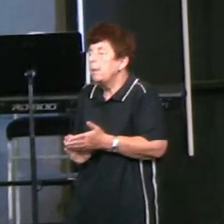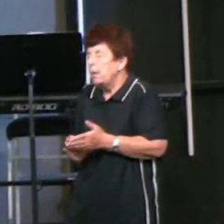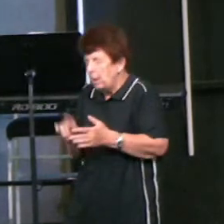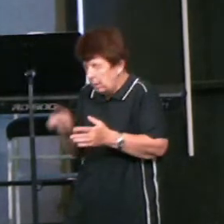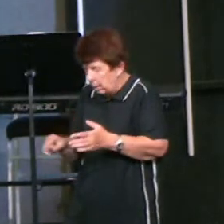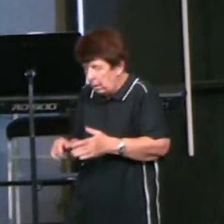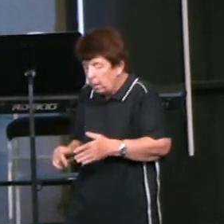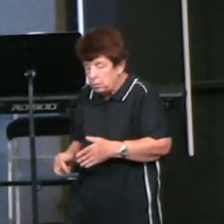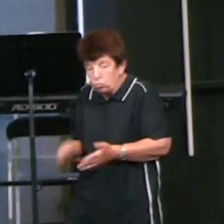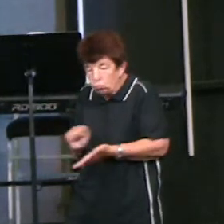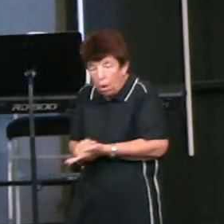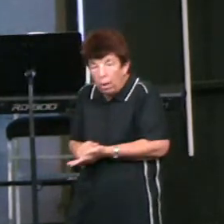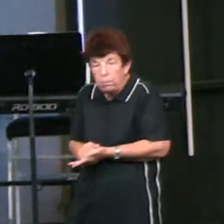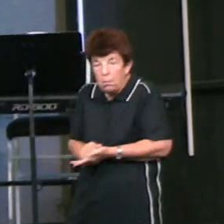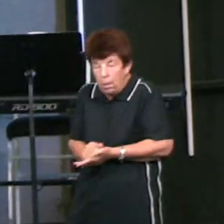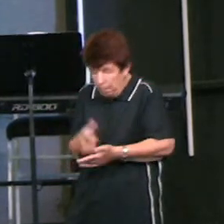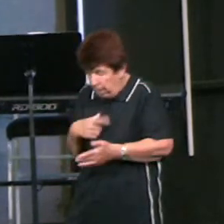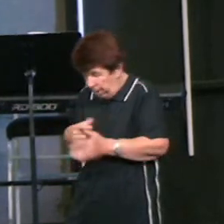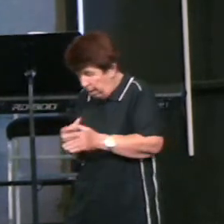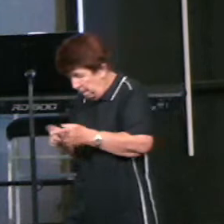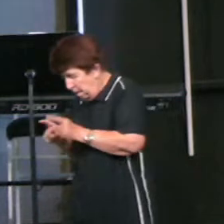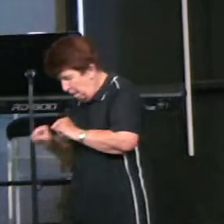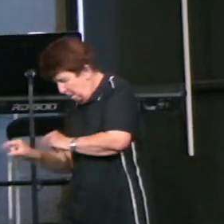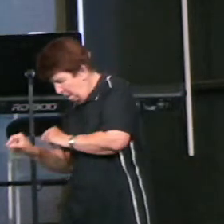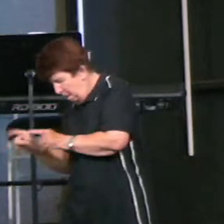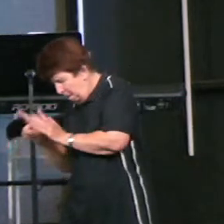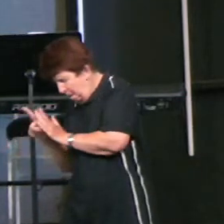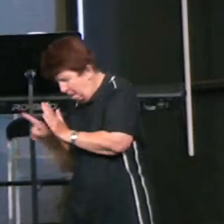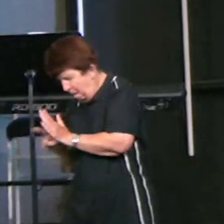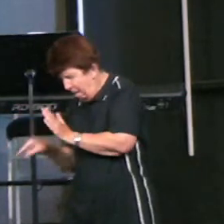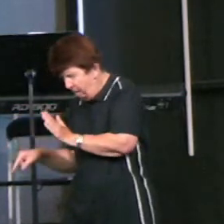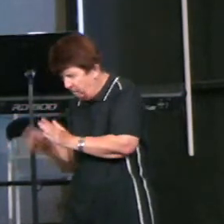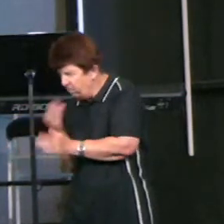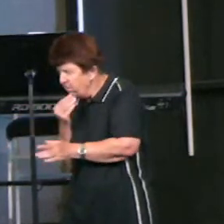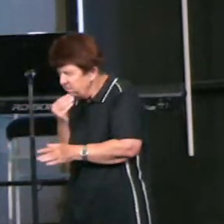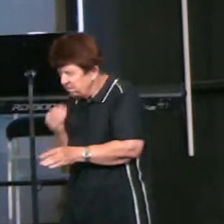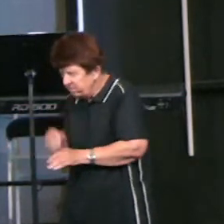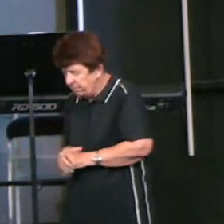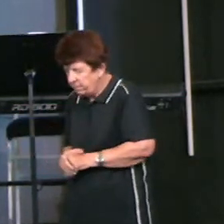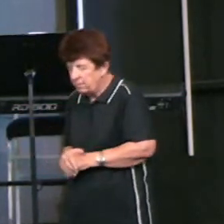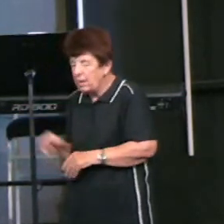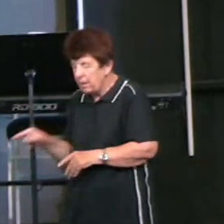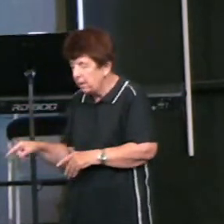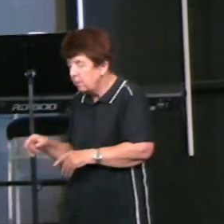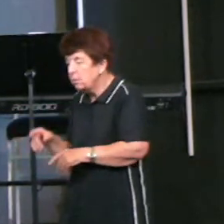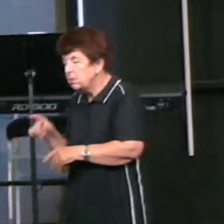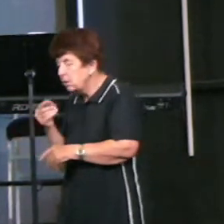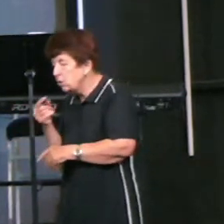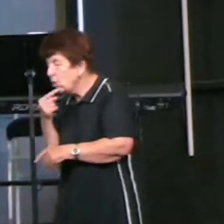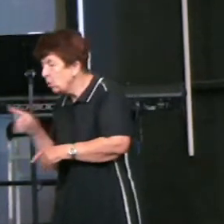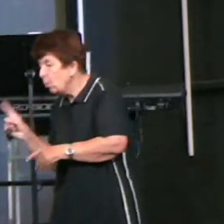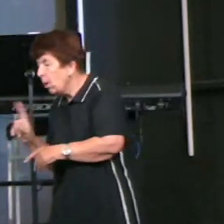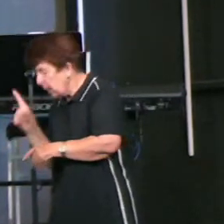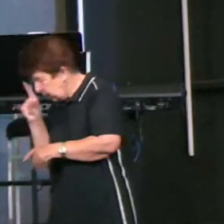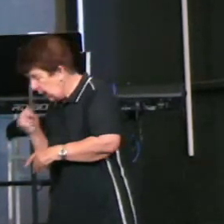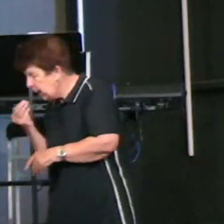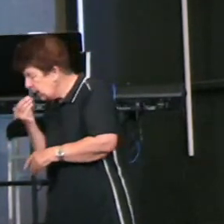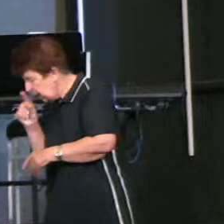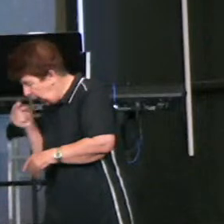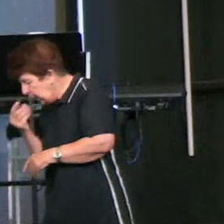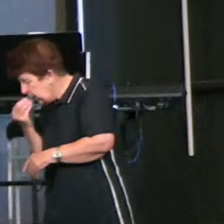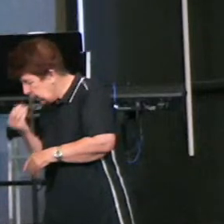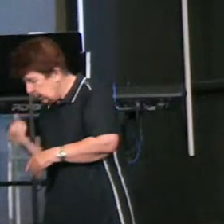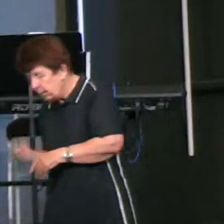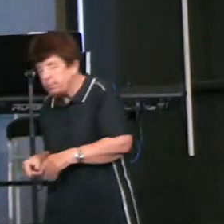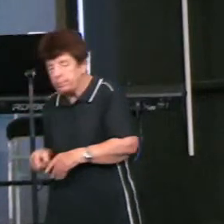That seems normal, right? Because he's living under Jewish law, the law which God gave that, hey, these are the animals you can and can't eat. Peter's response is